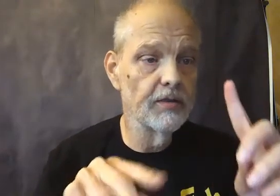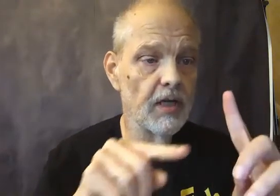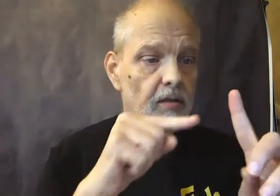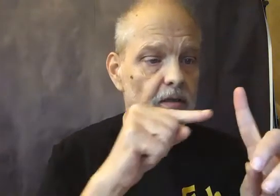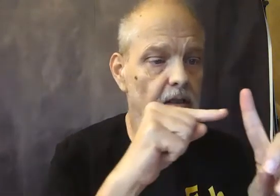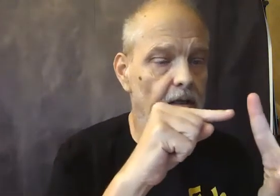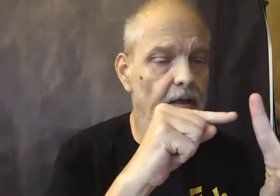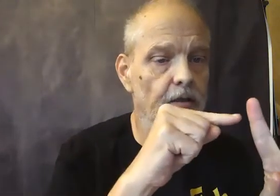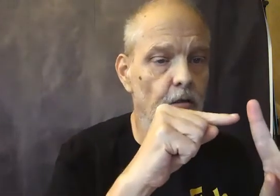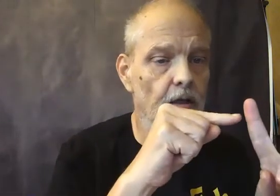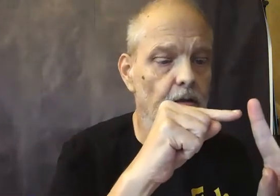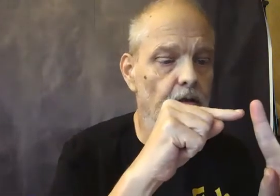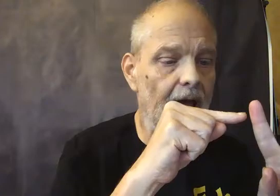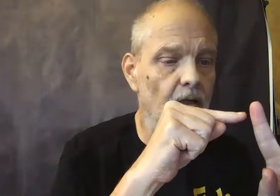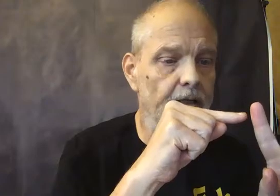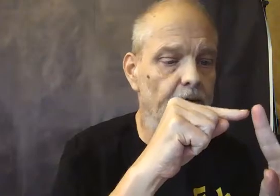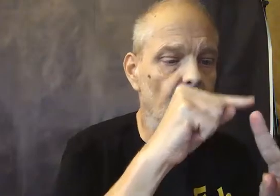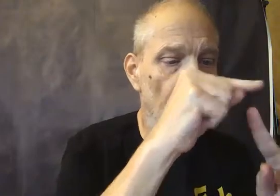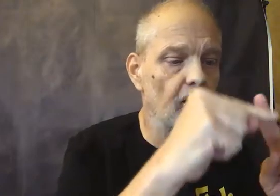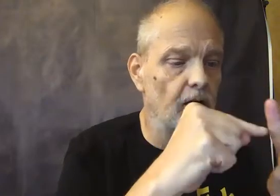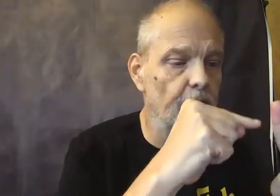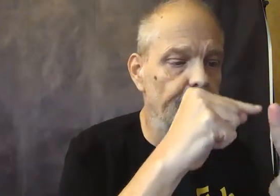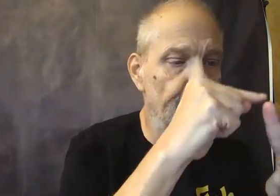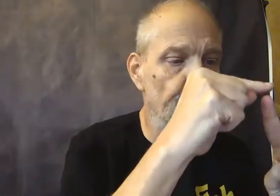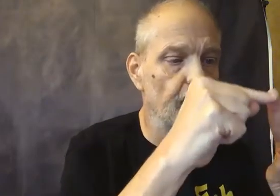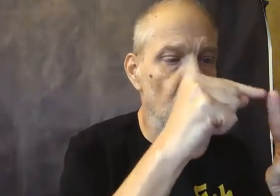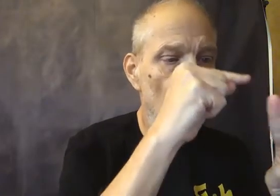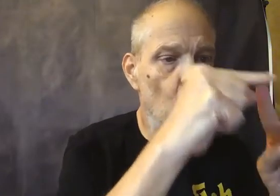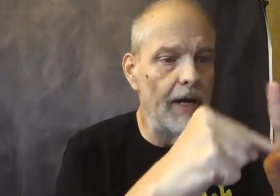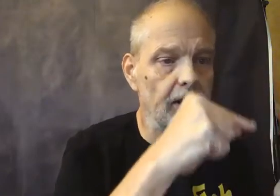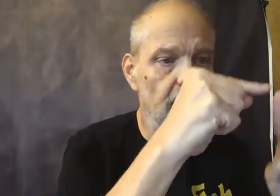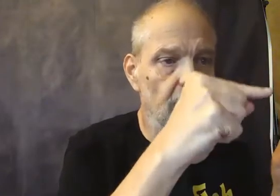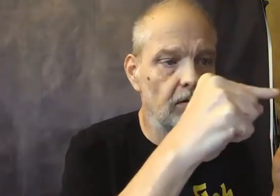sign, like you're doing a little outline of a clock on your finger. When.